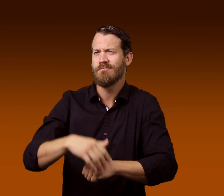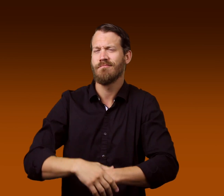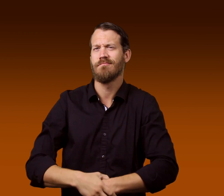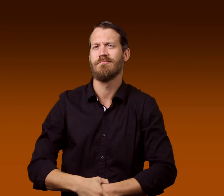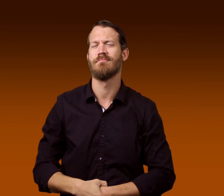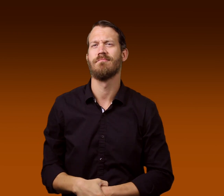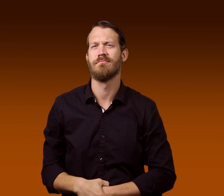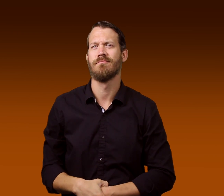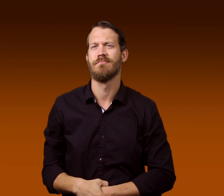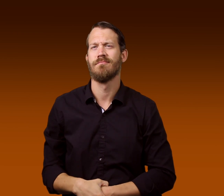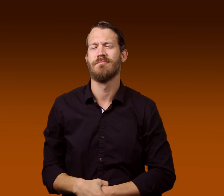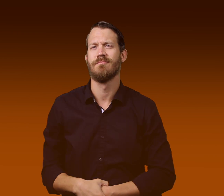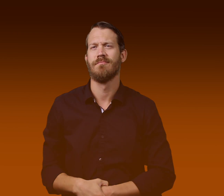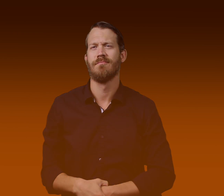many years ago.